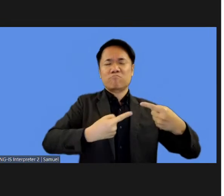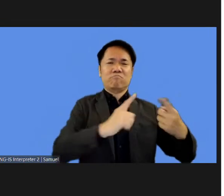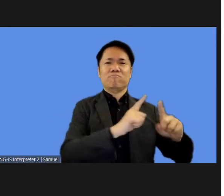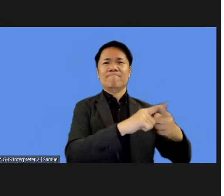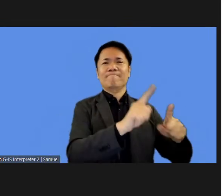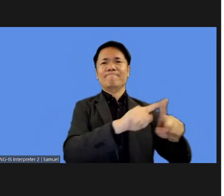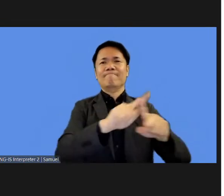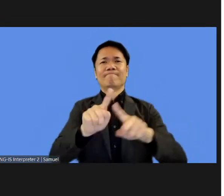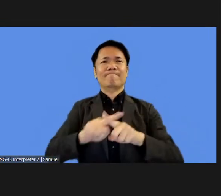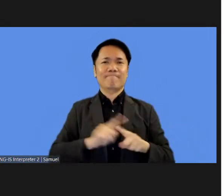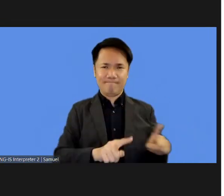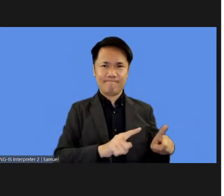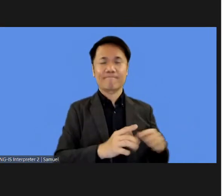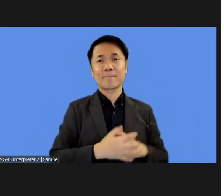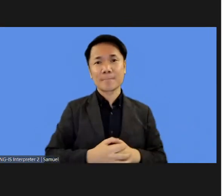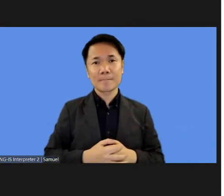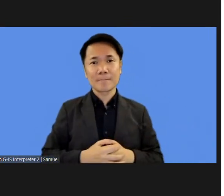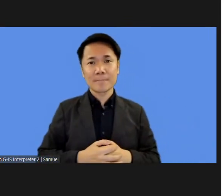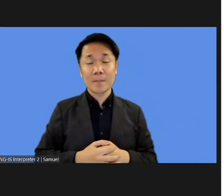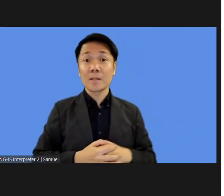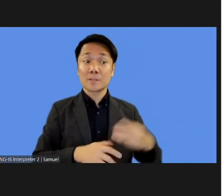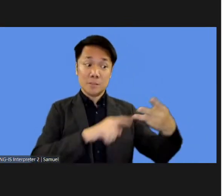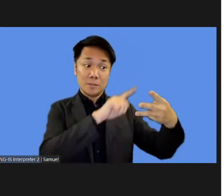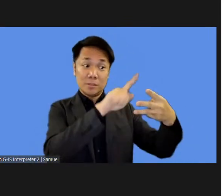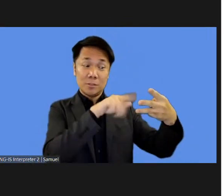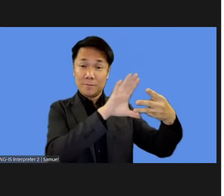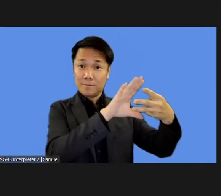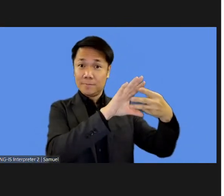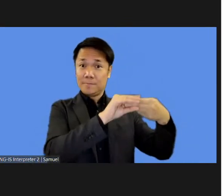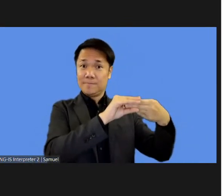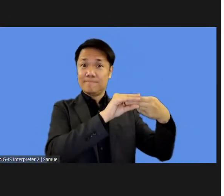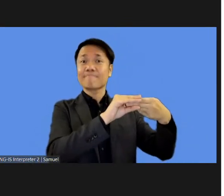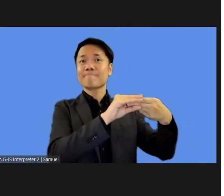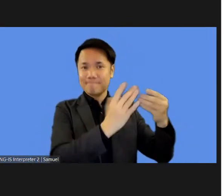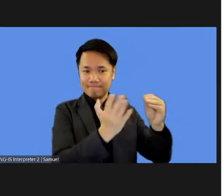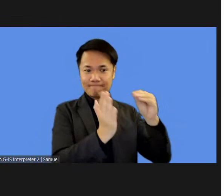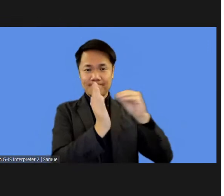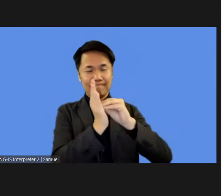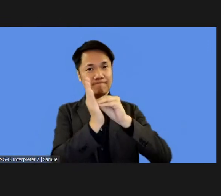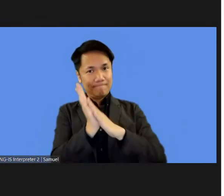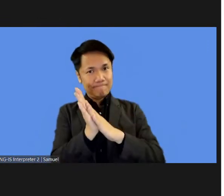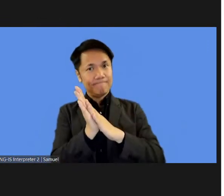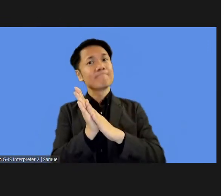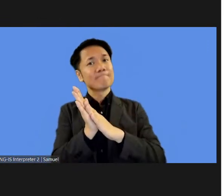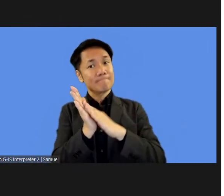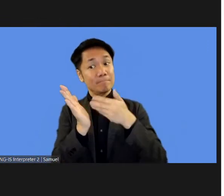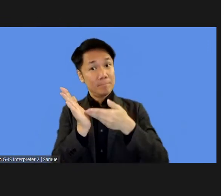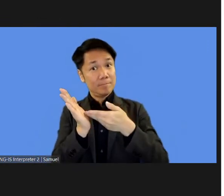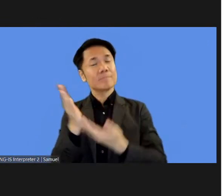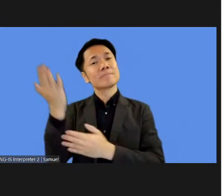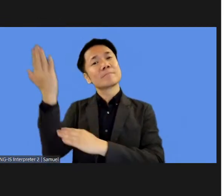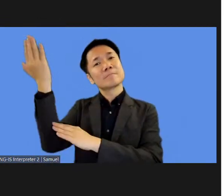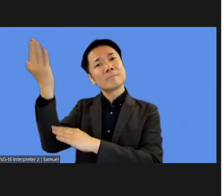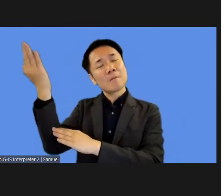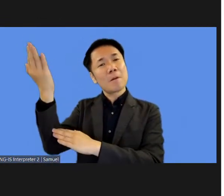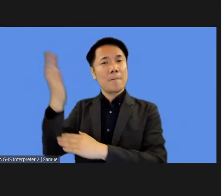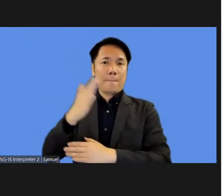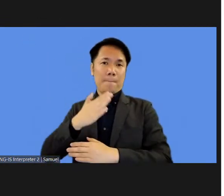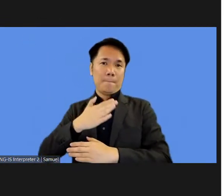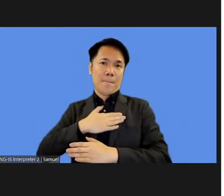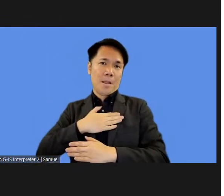main summary and conclusion of the discussion that was held in our group. Thank you.